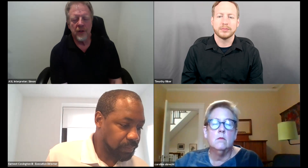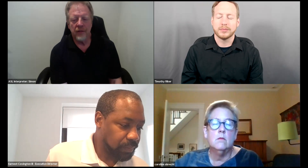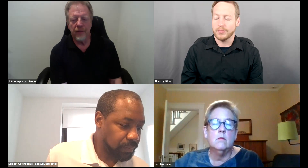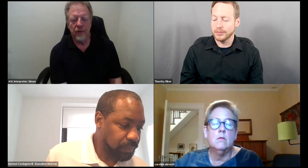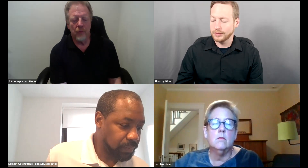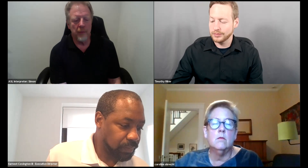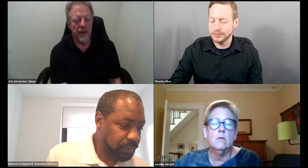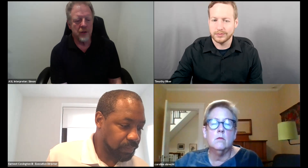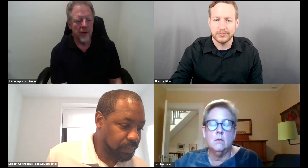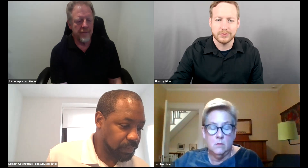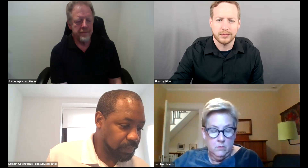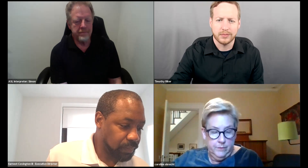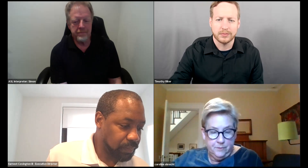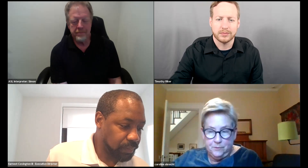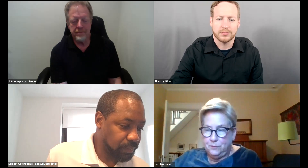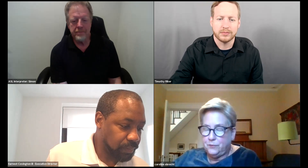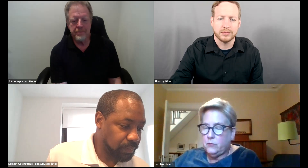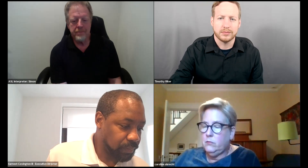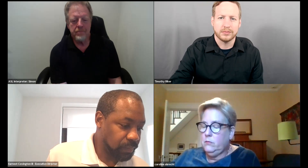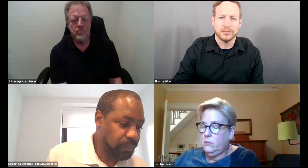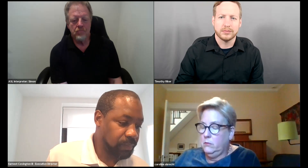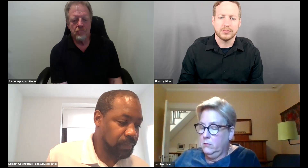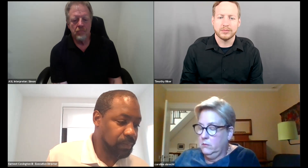We'll just give it a few more minutes to wait.